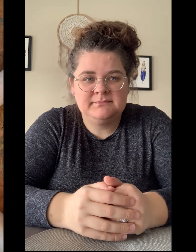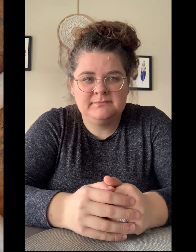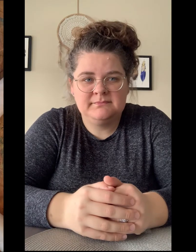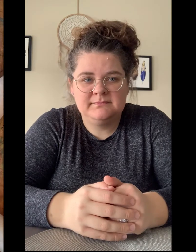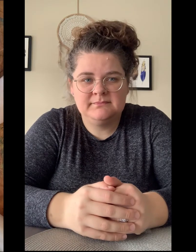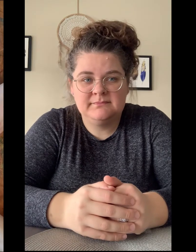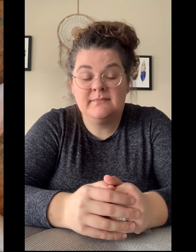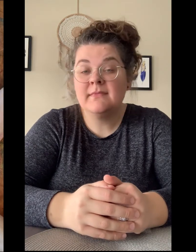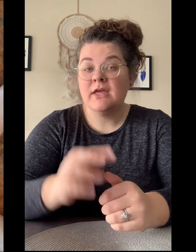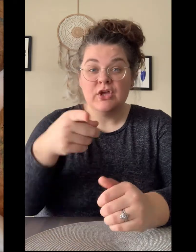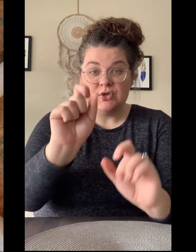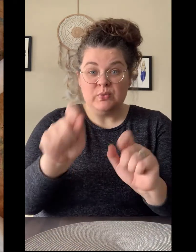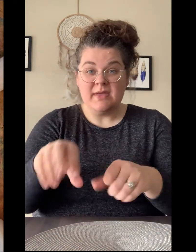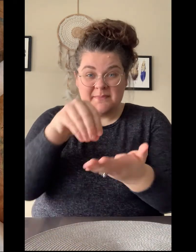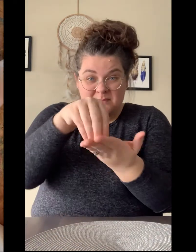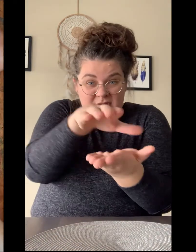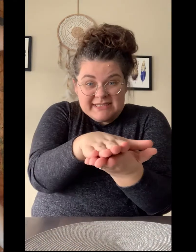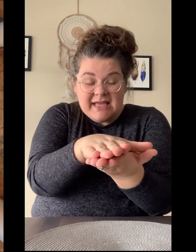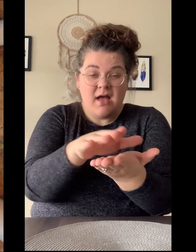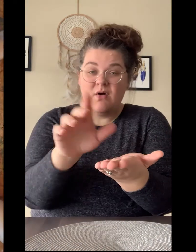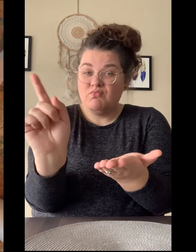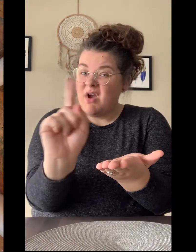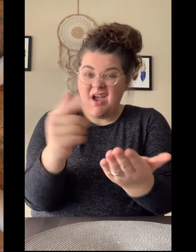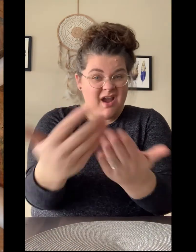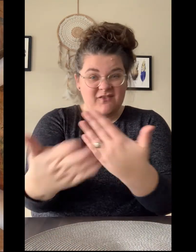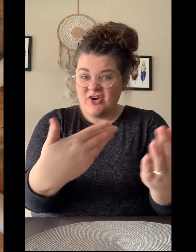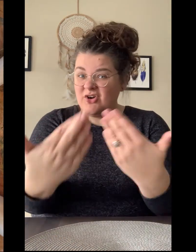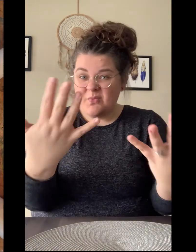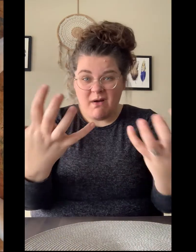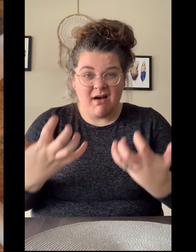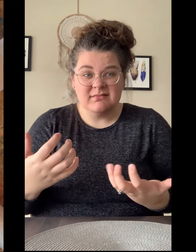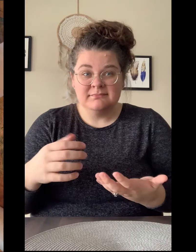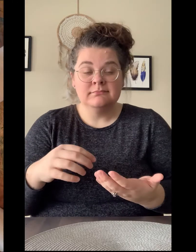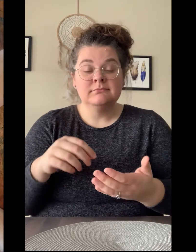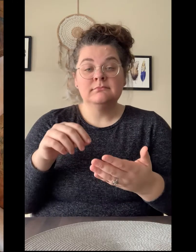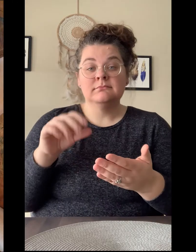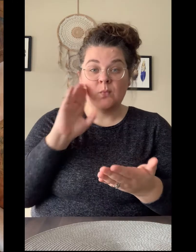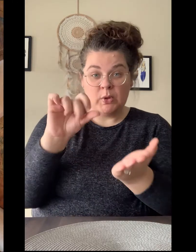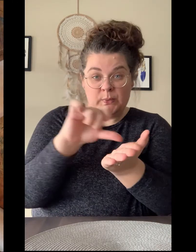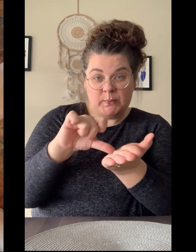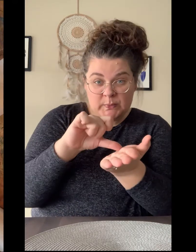And you can put this wherever you want. I'm going to put a little bit of glue on the back of it here.